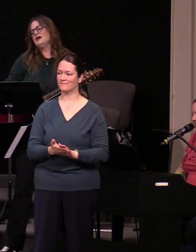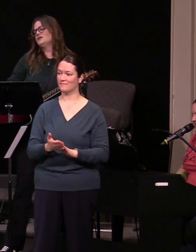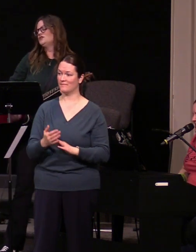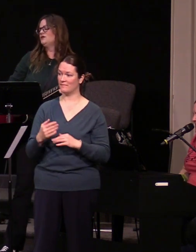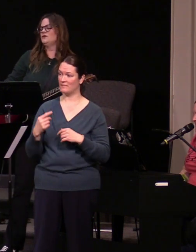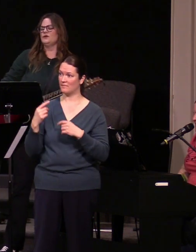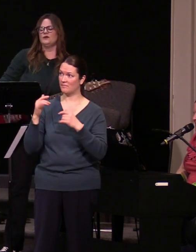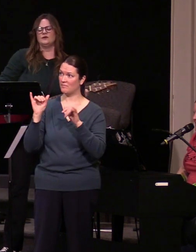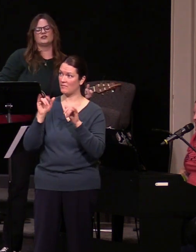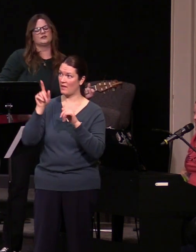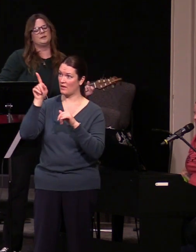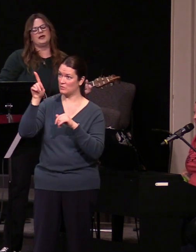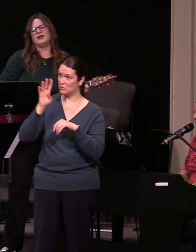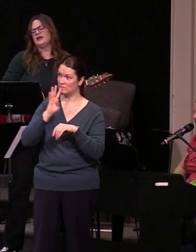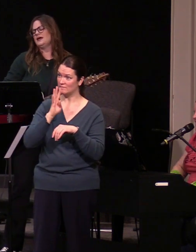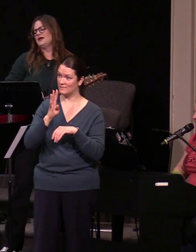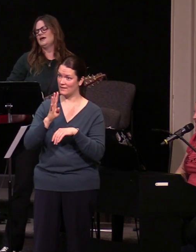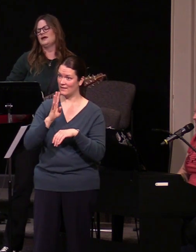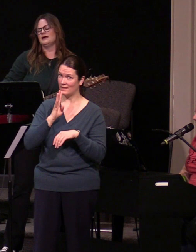And as you